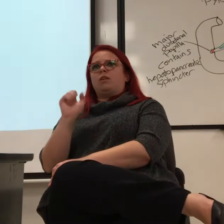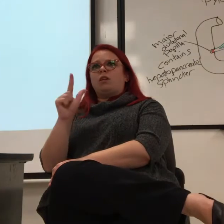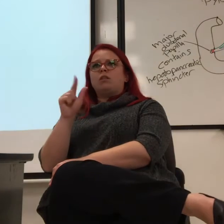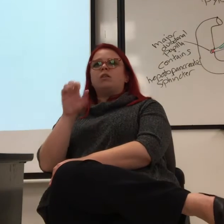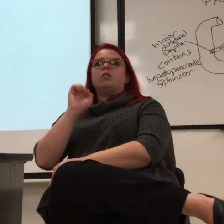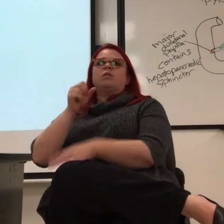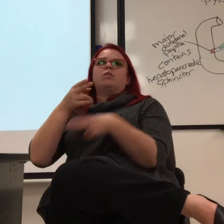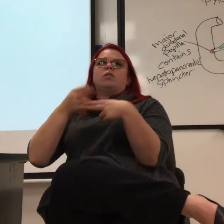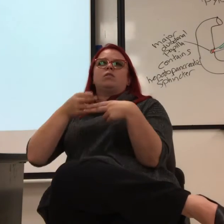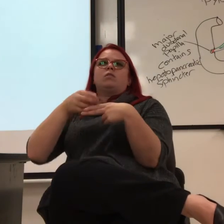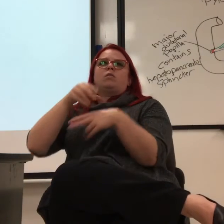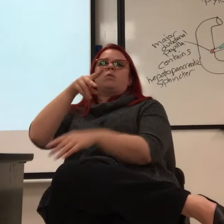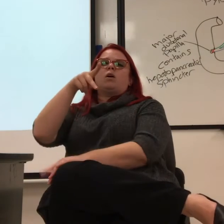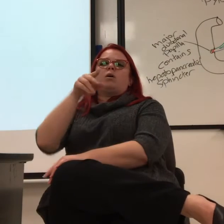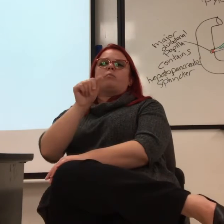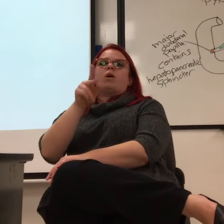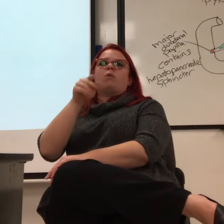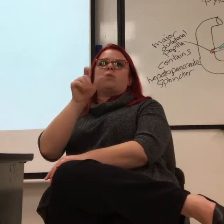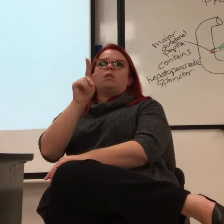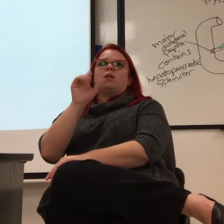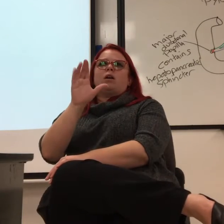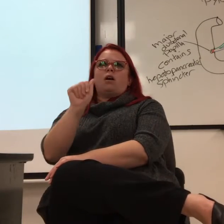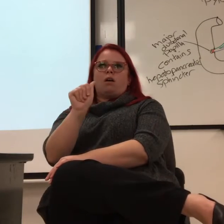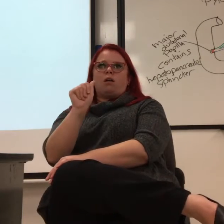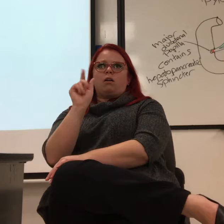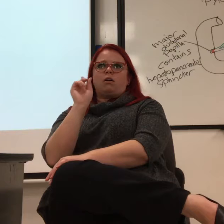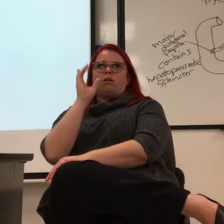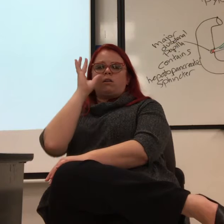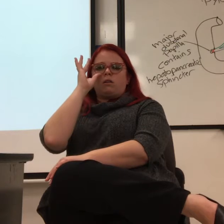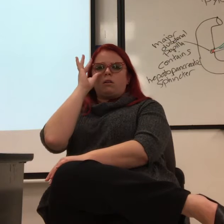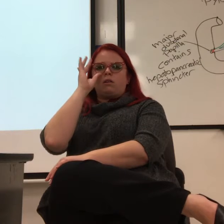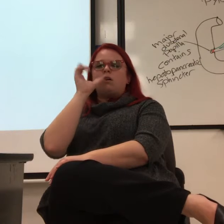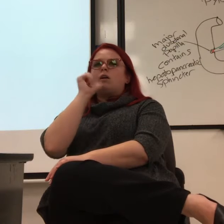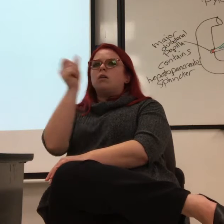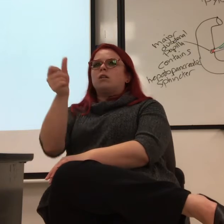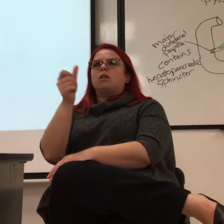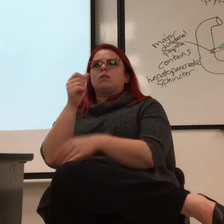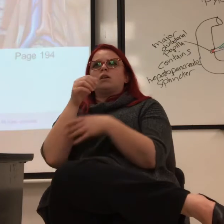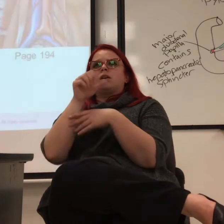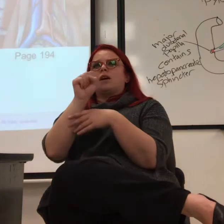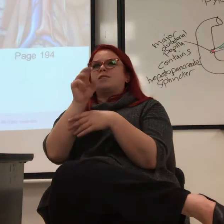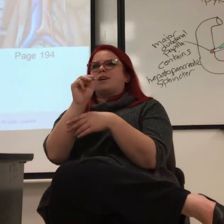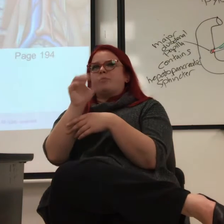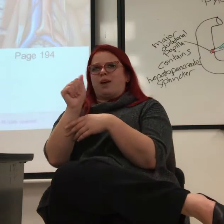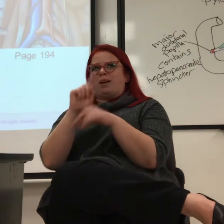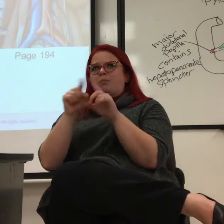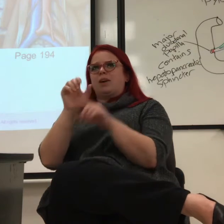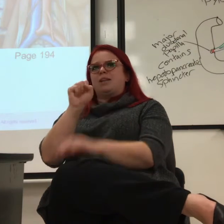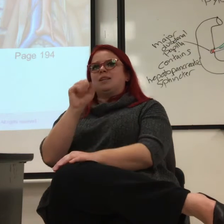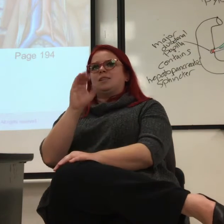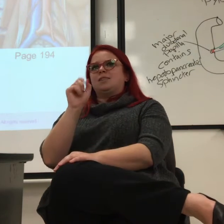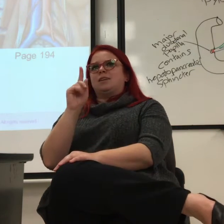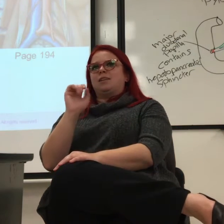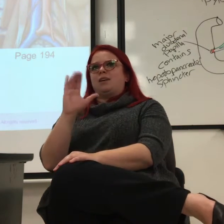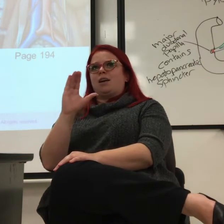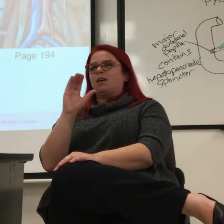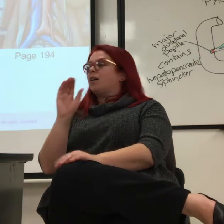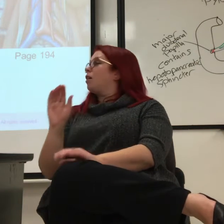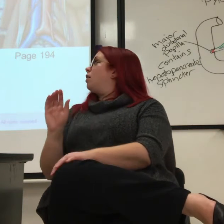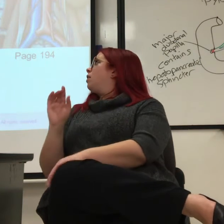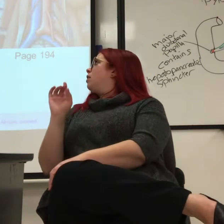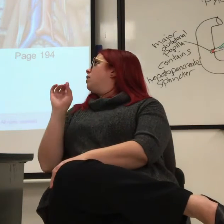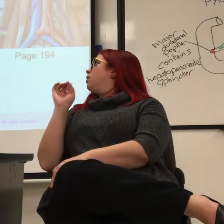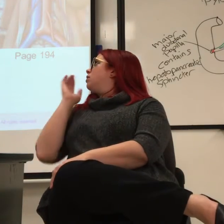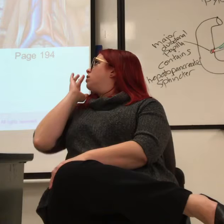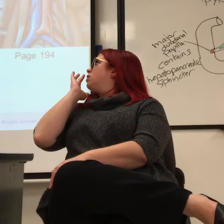All right. So let's talk about blood supply to this area, not the SMA, the celiac trunk. That's the first branch coming